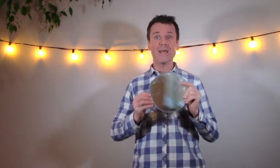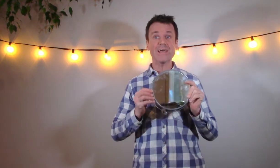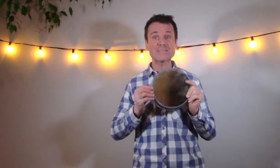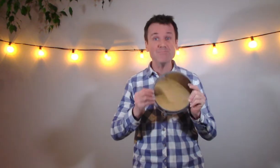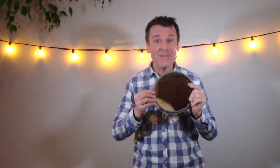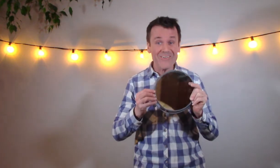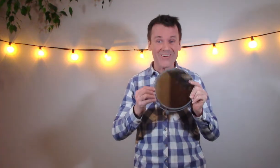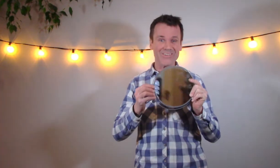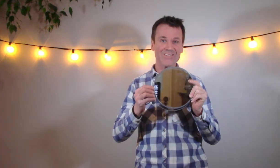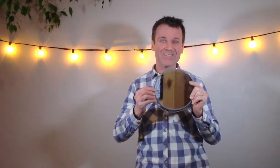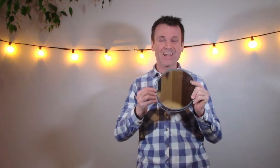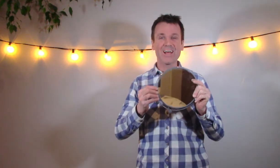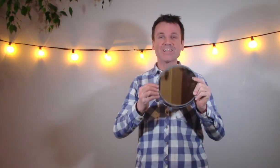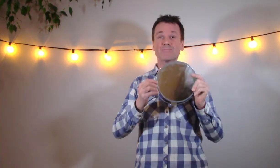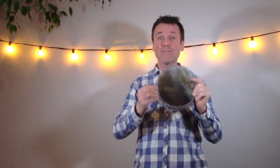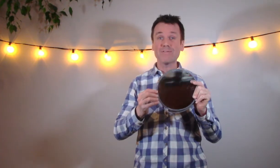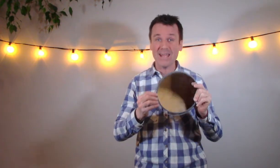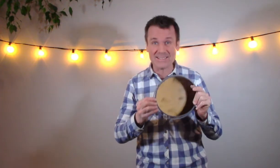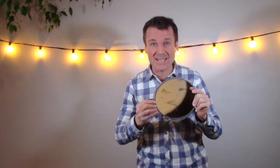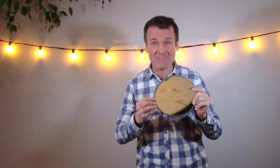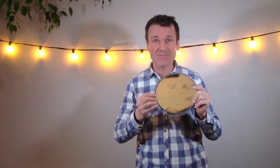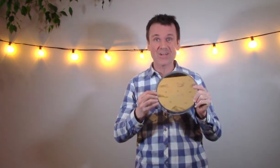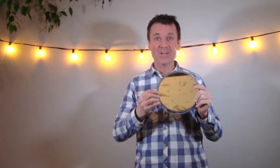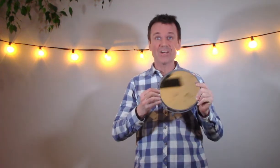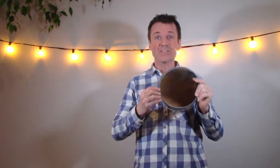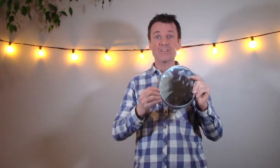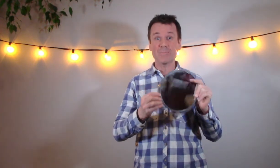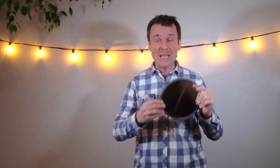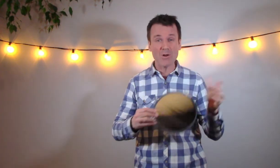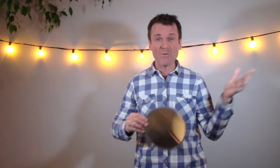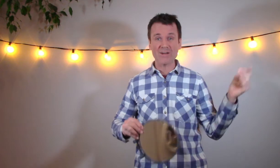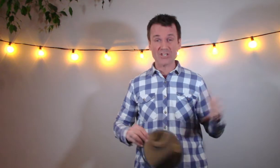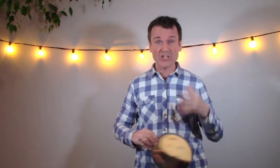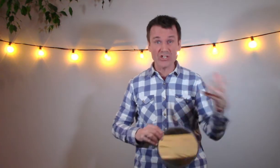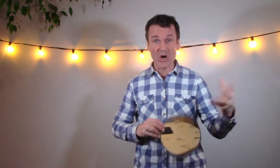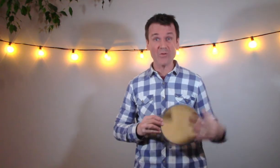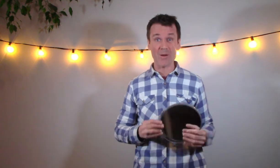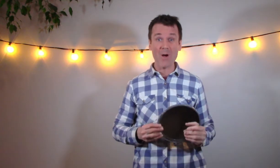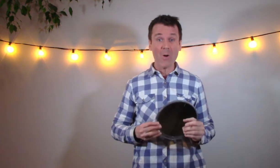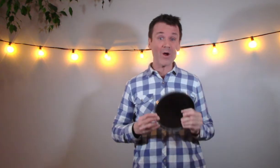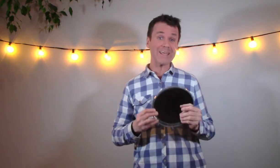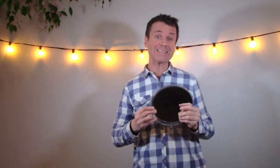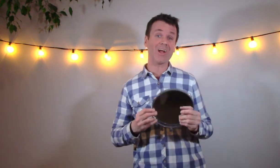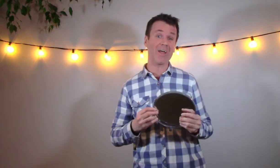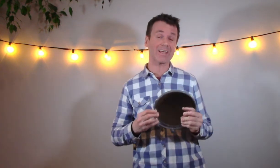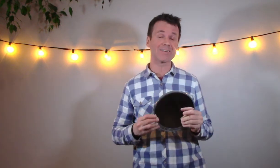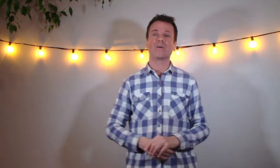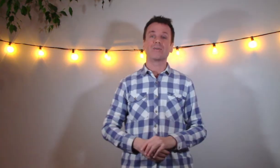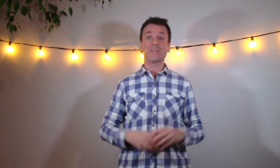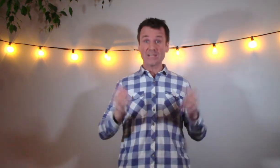his mirrors, to reflect him to the people around us, to show them what he is like. To live